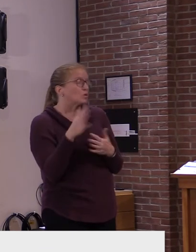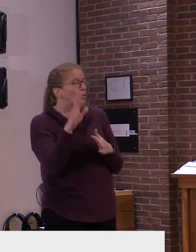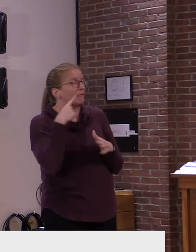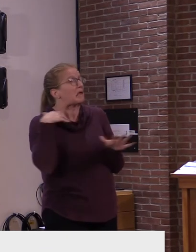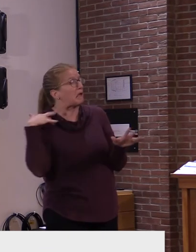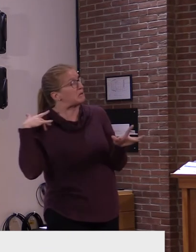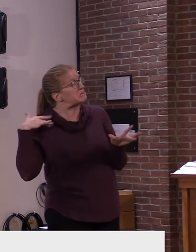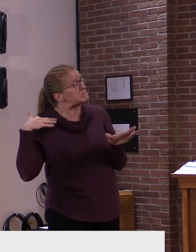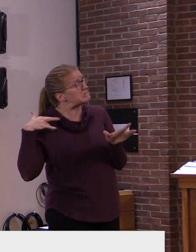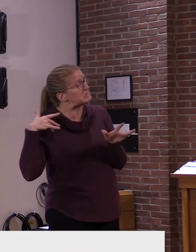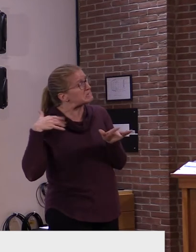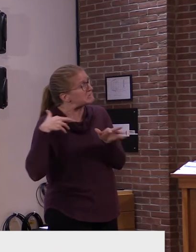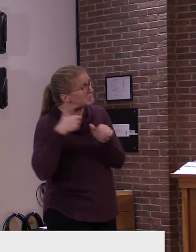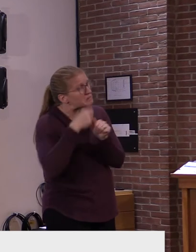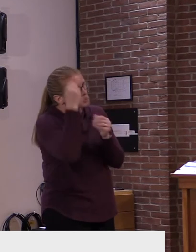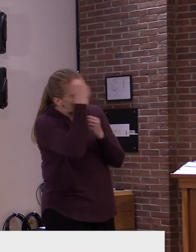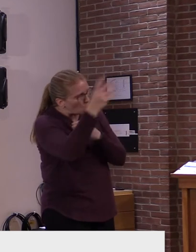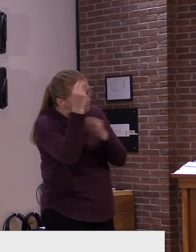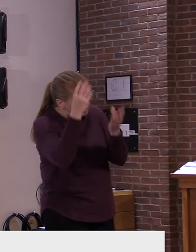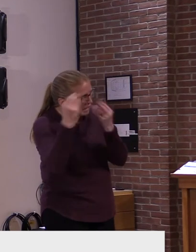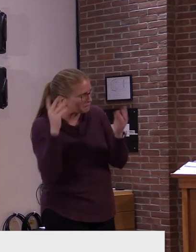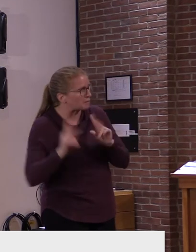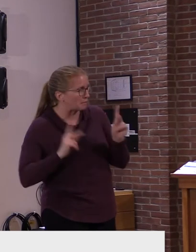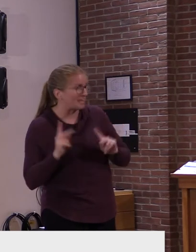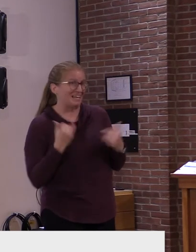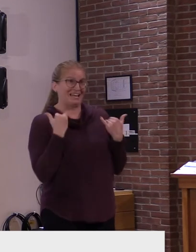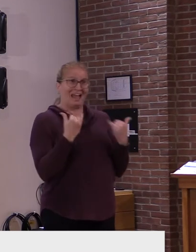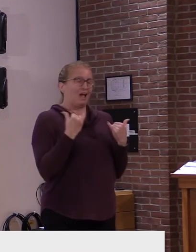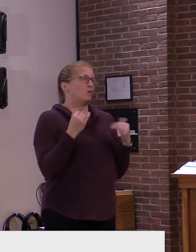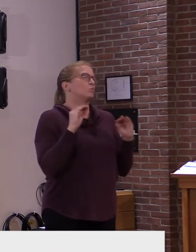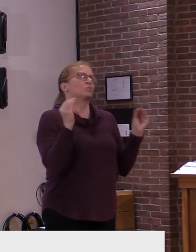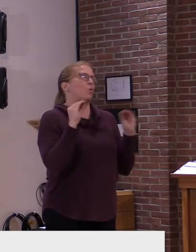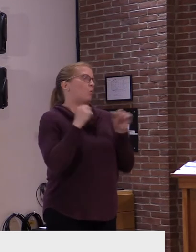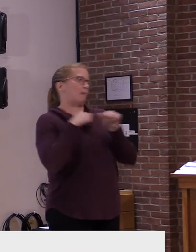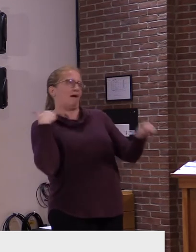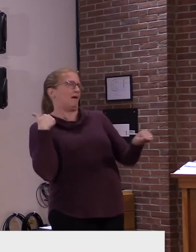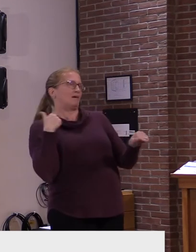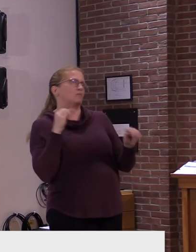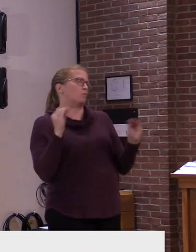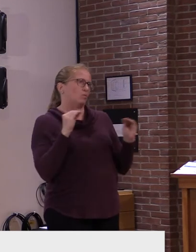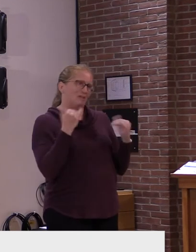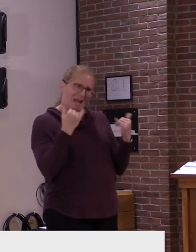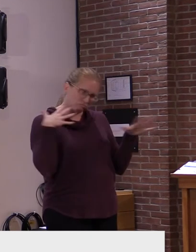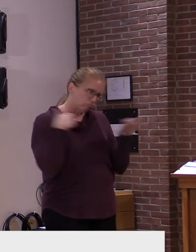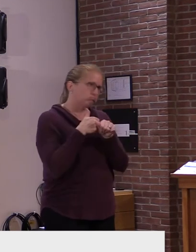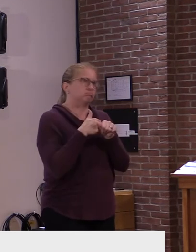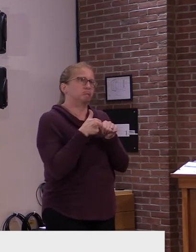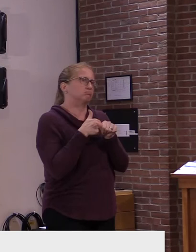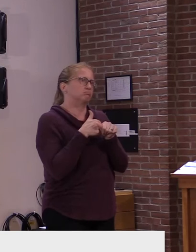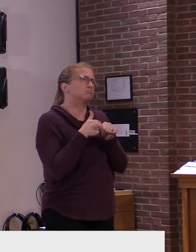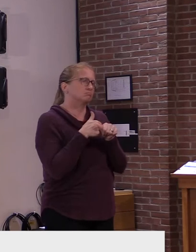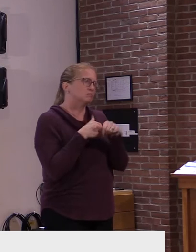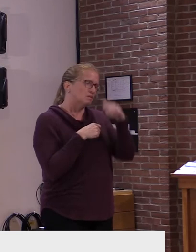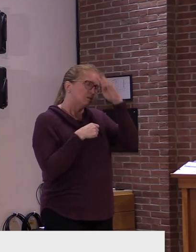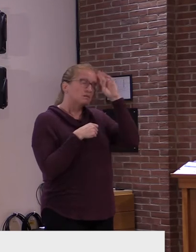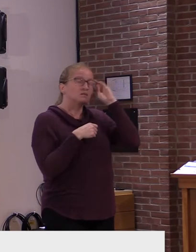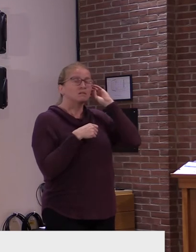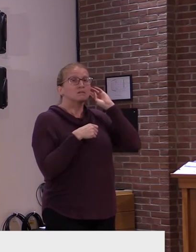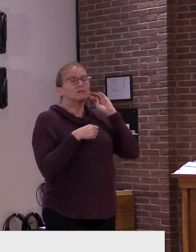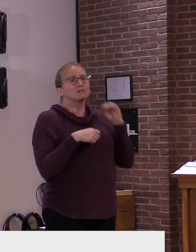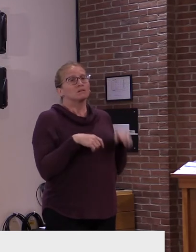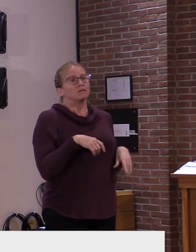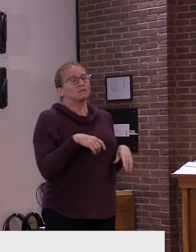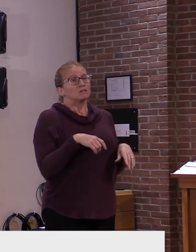backlog now in terms of notifications obviously what we were doing before the